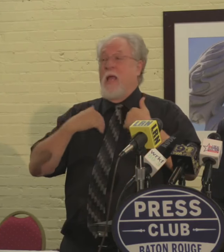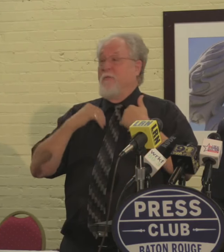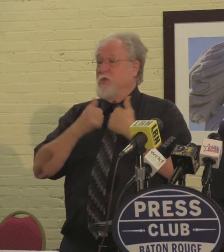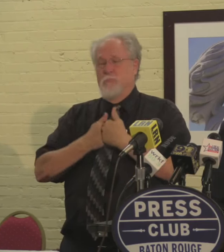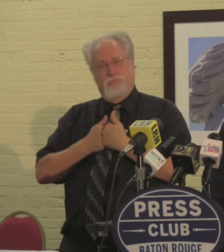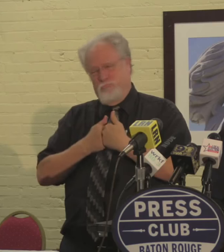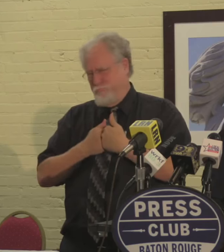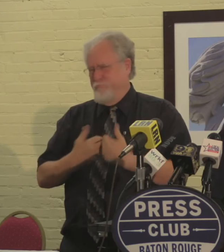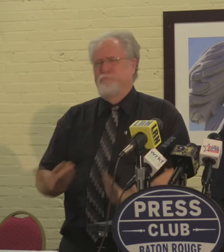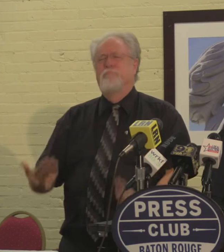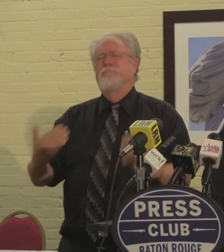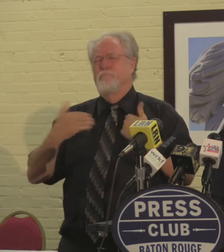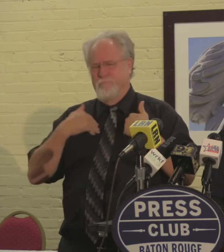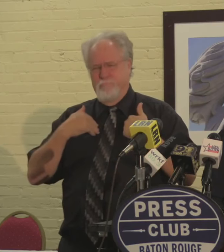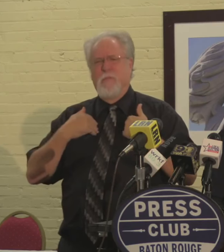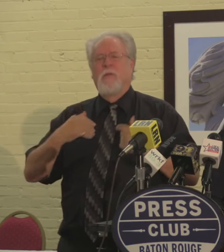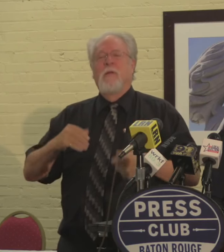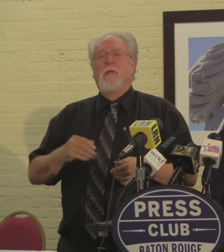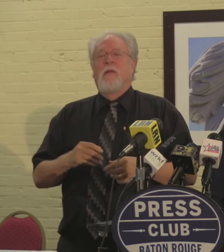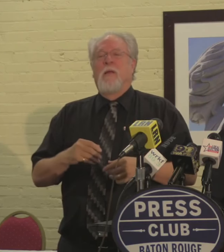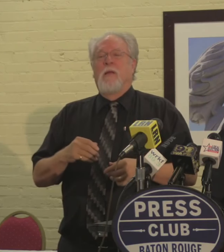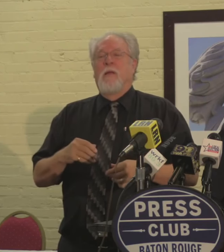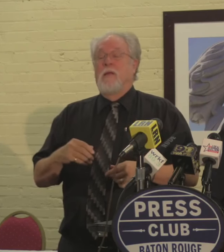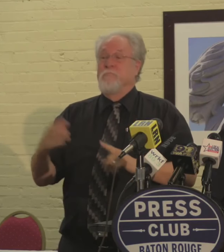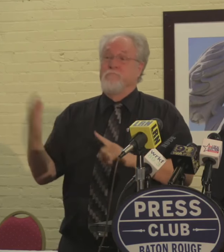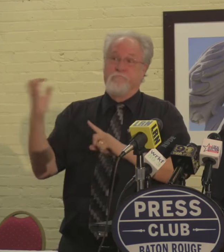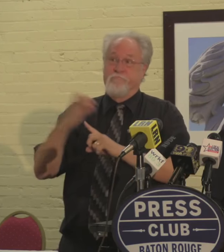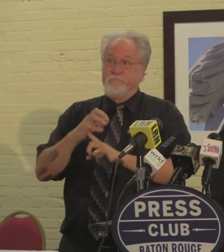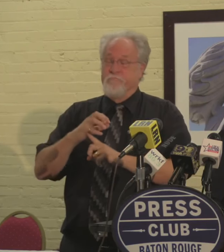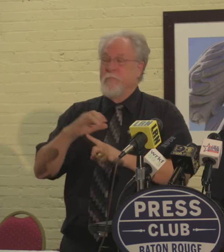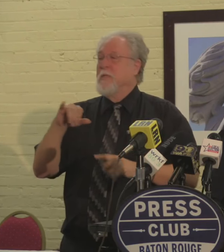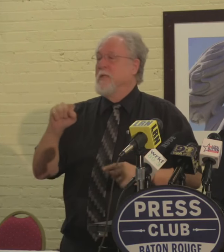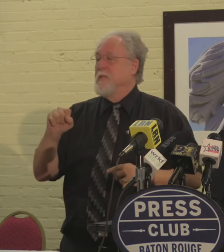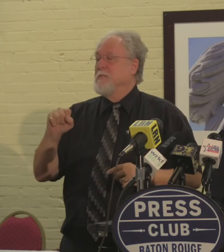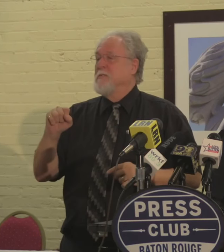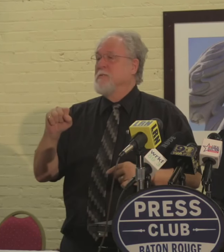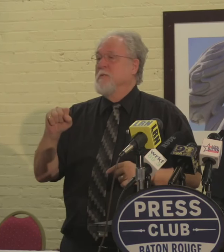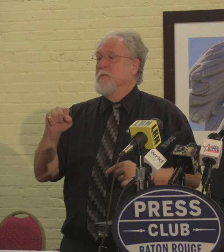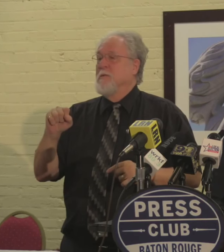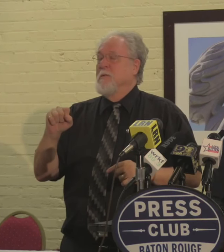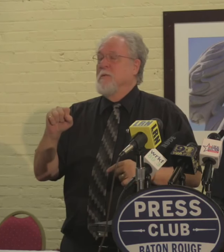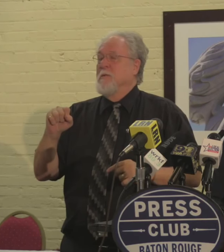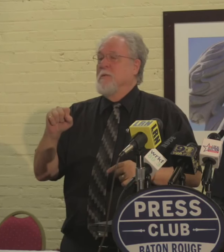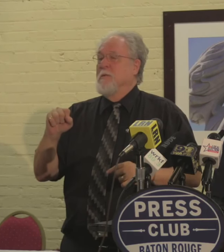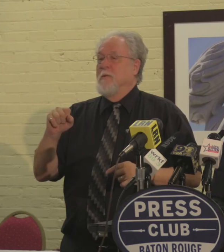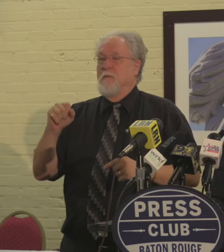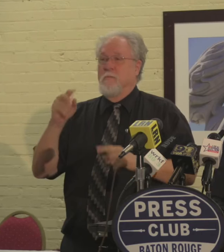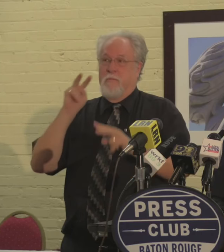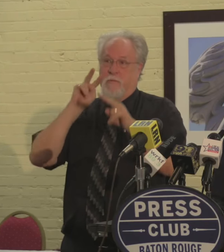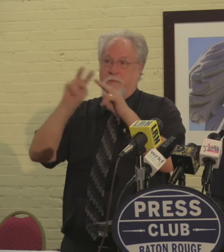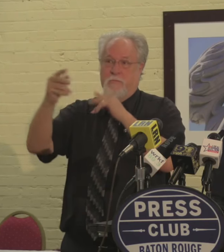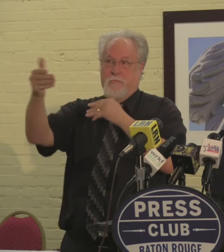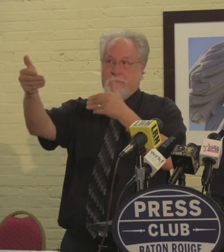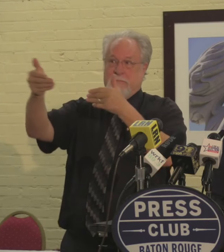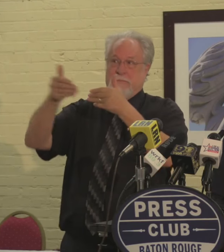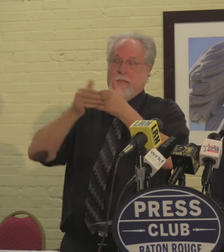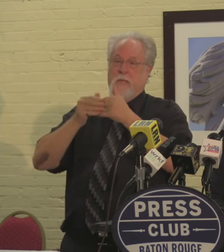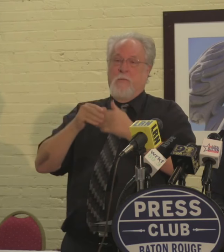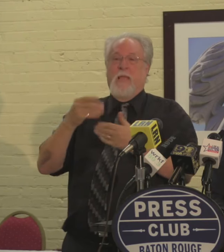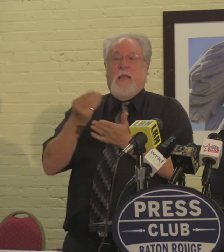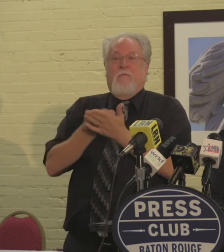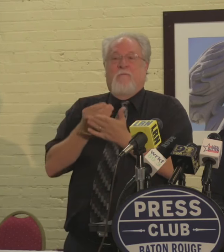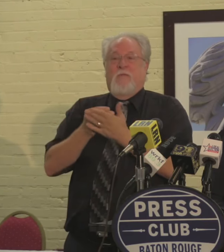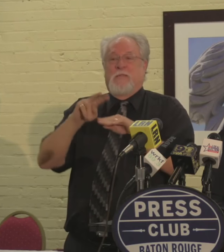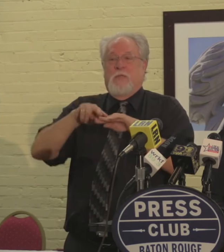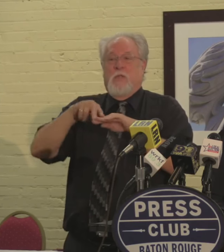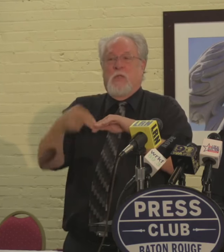challenges. Indeed we do. Chief among those challenges are the looming fiscal cliff and the